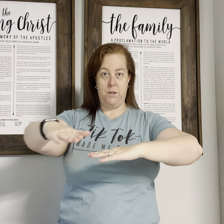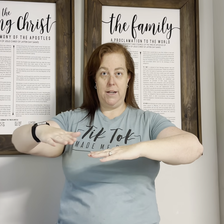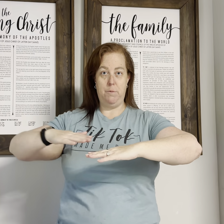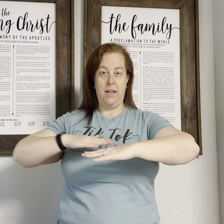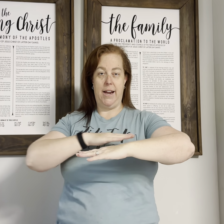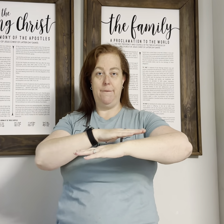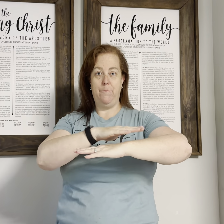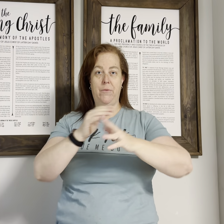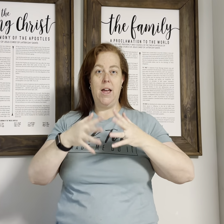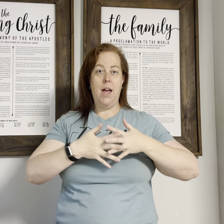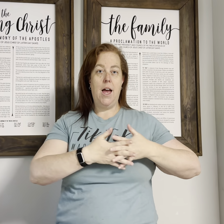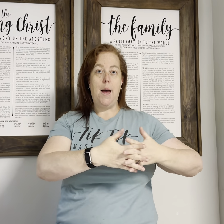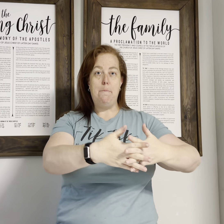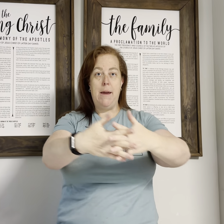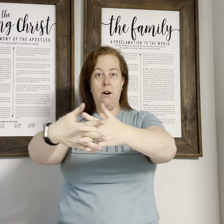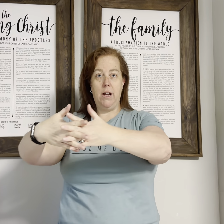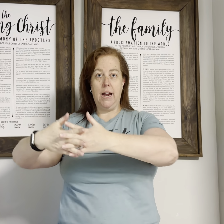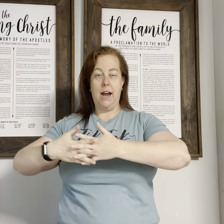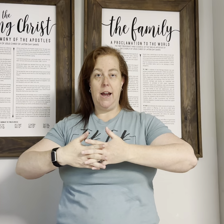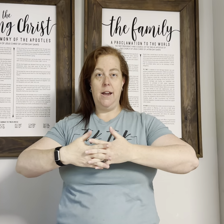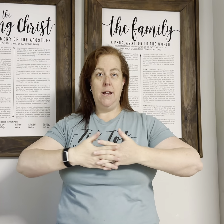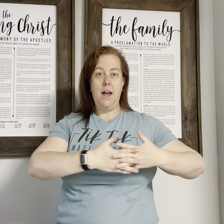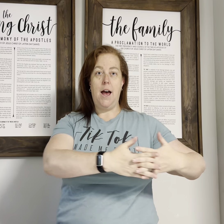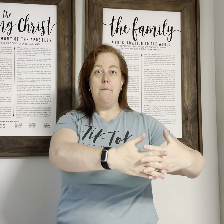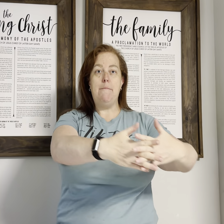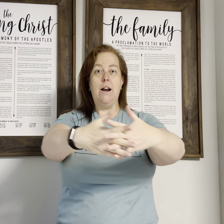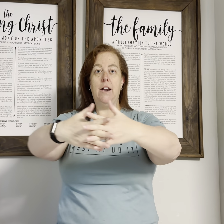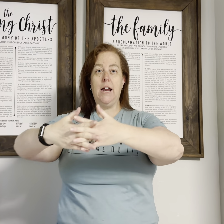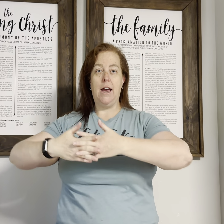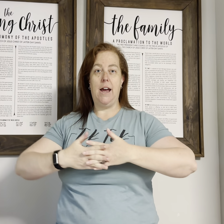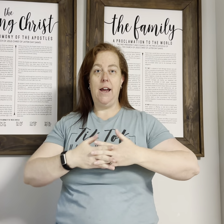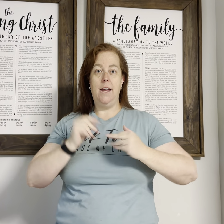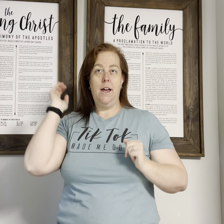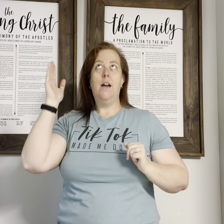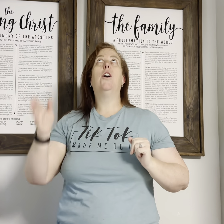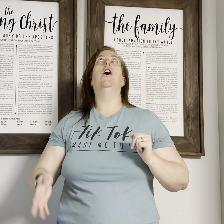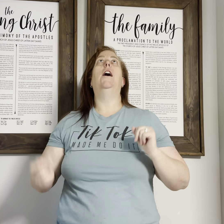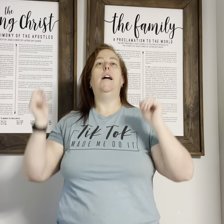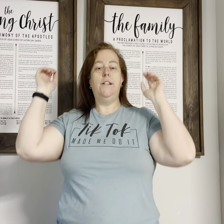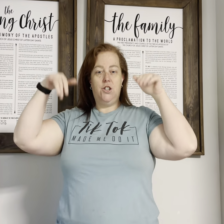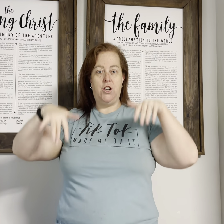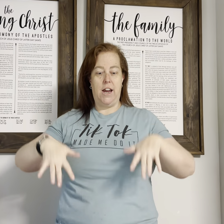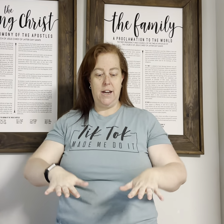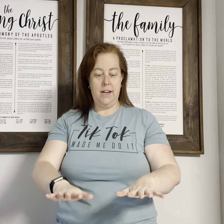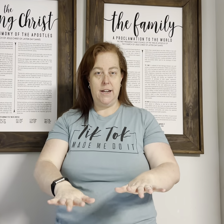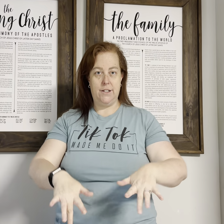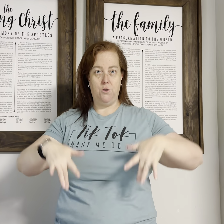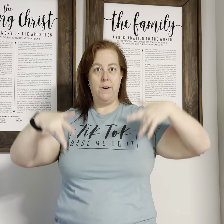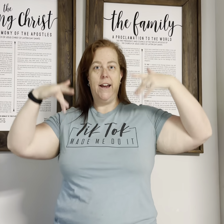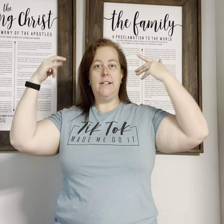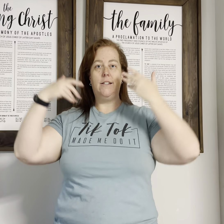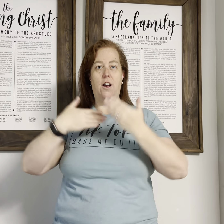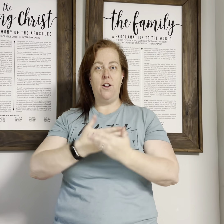fruited plain. America, America, God shed his grace on